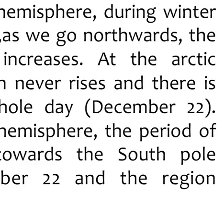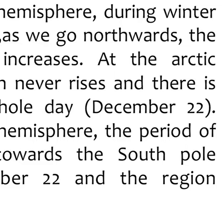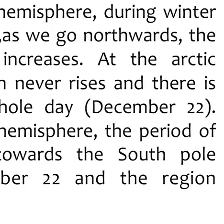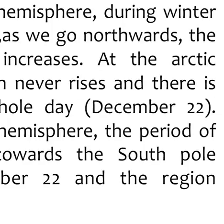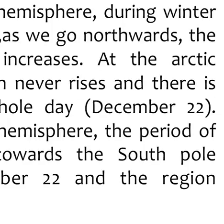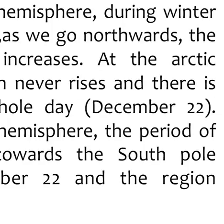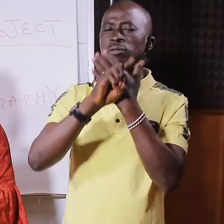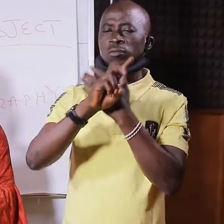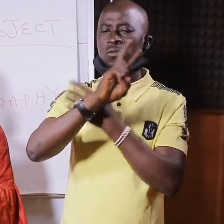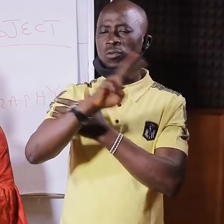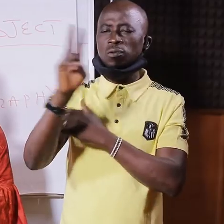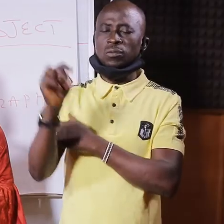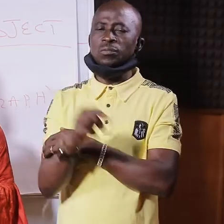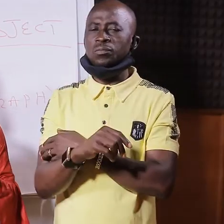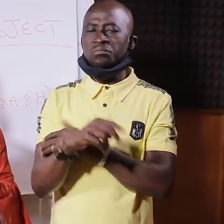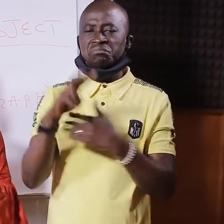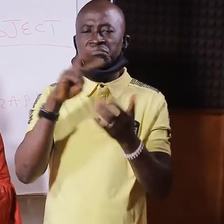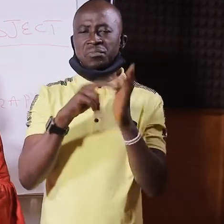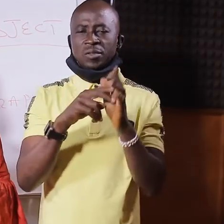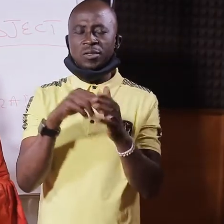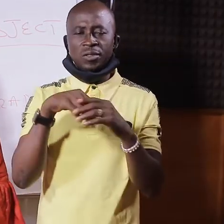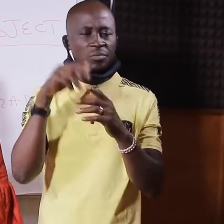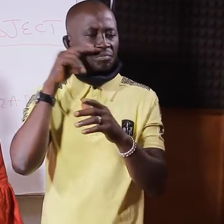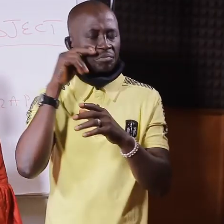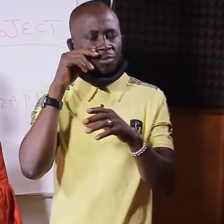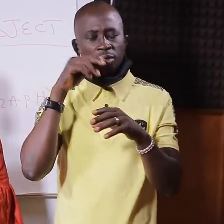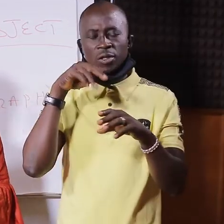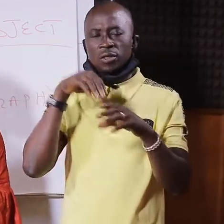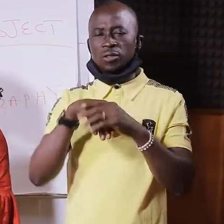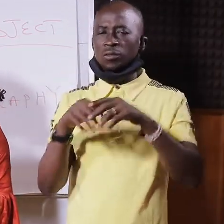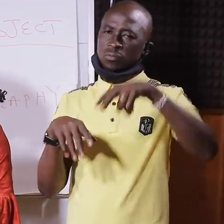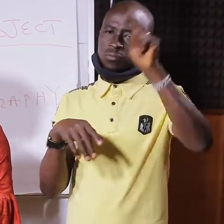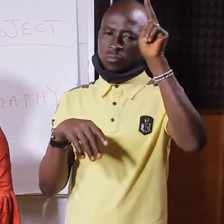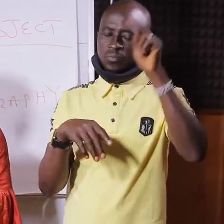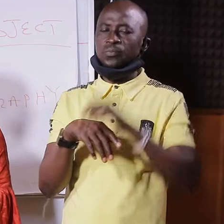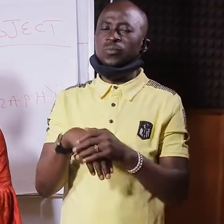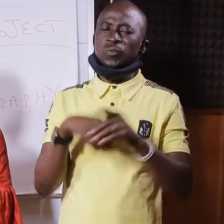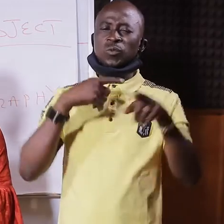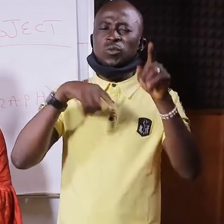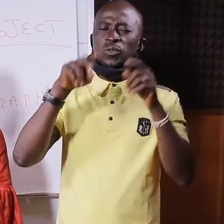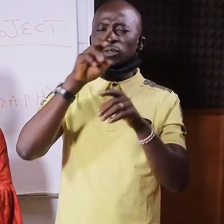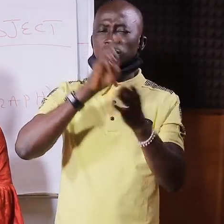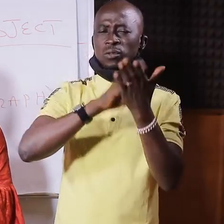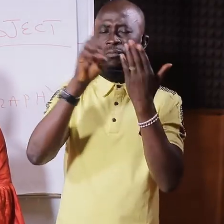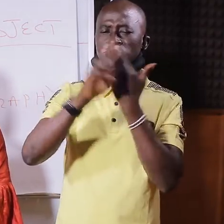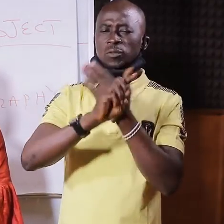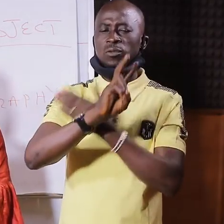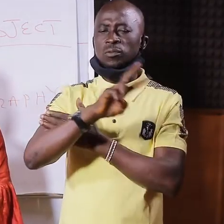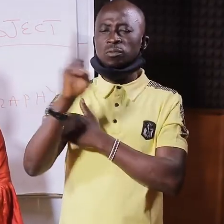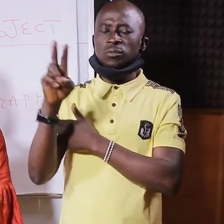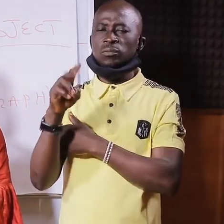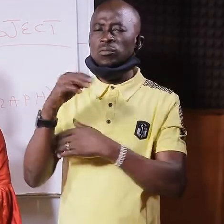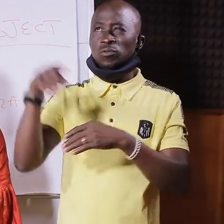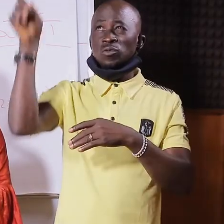December 22nd. What that means is Nigeria is on the northern hemisphere. During December 22nd, the sun